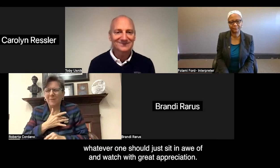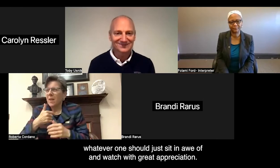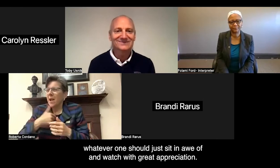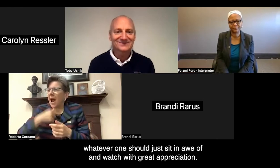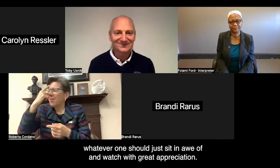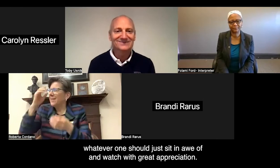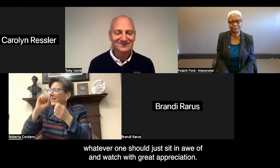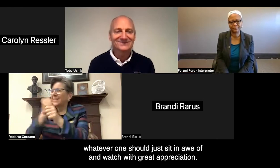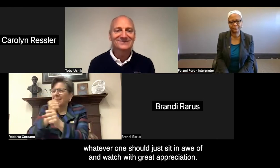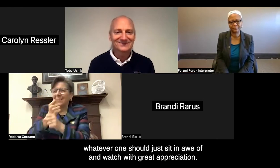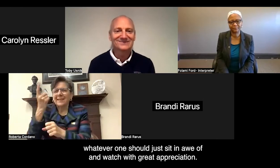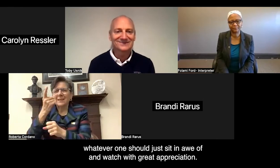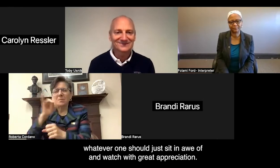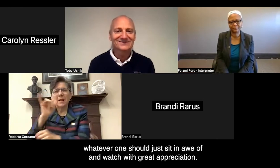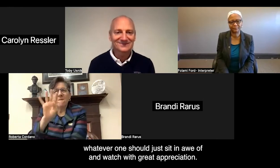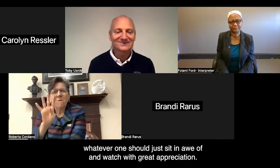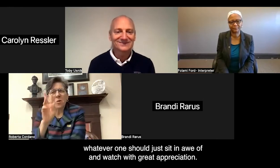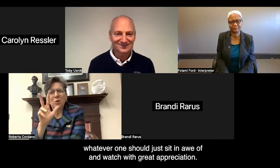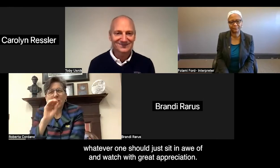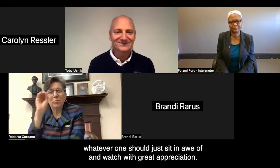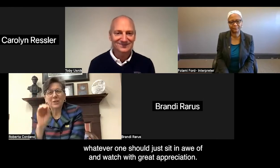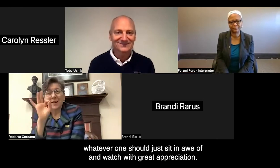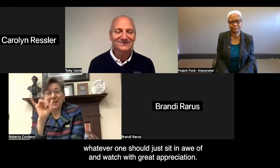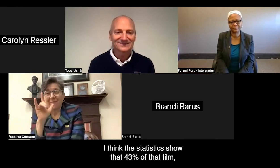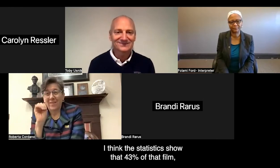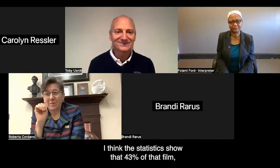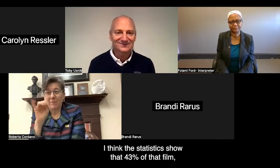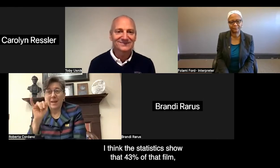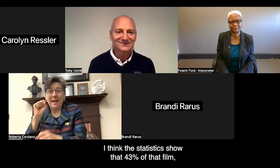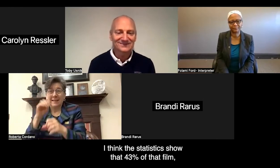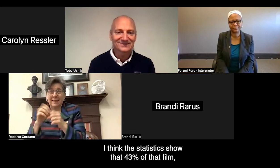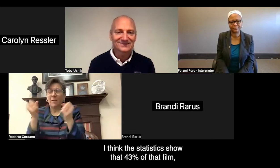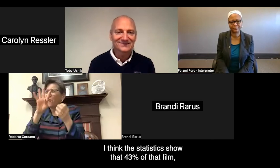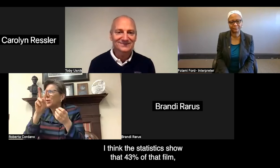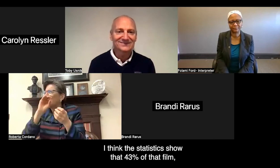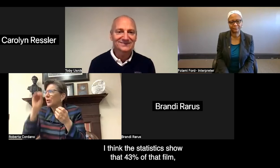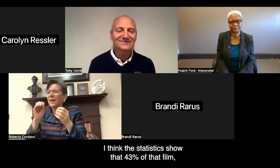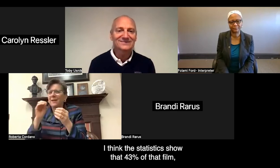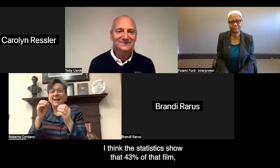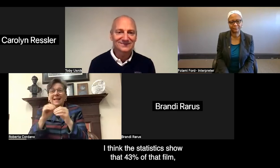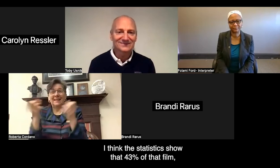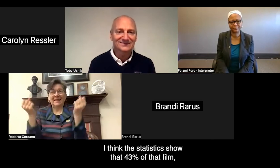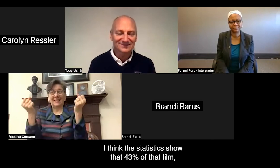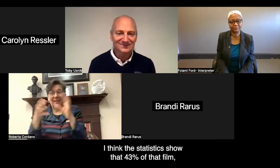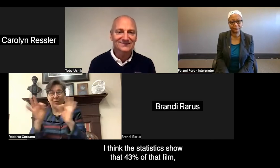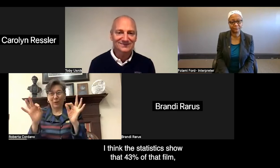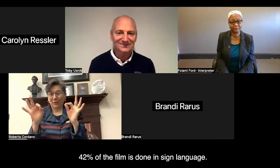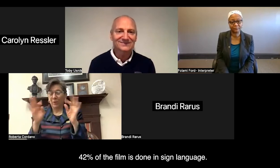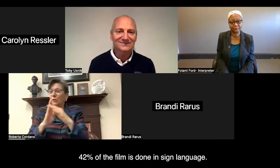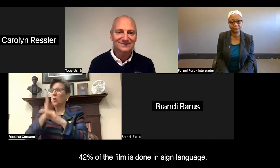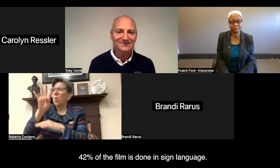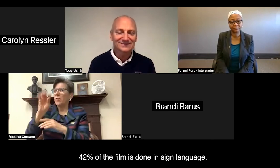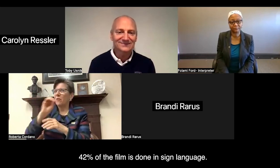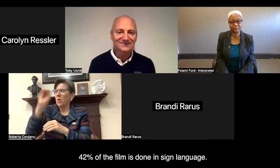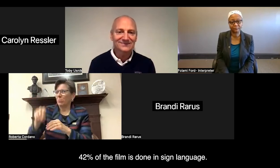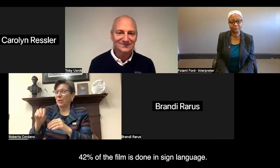of and watch with great appreciation. I think the statistics show that 43% of that film, 42% of the film